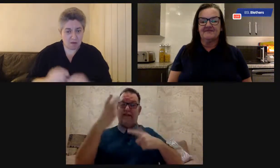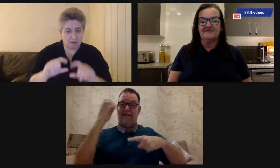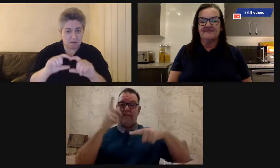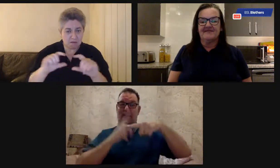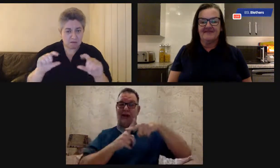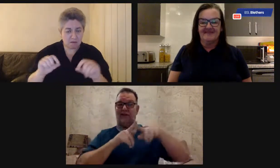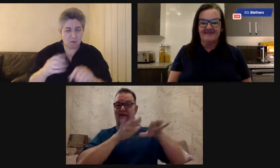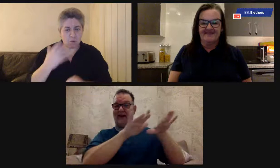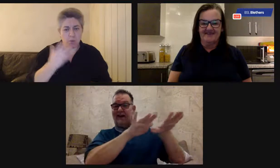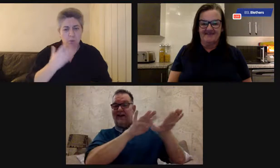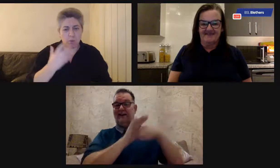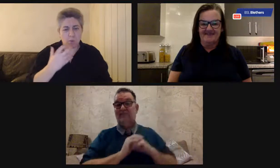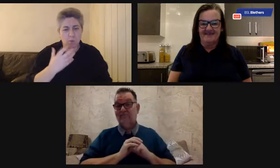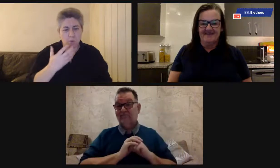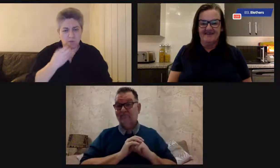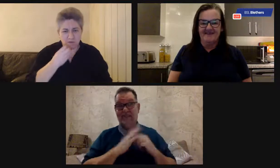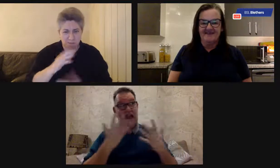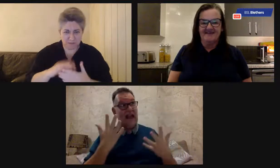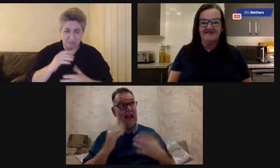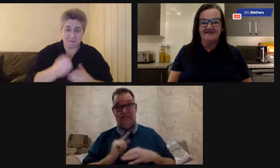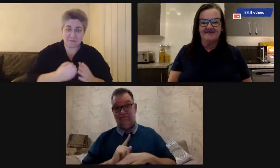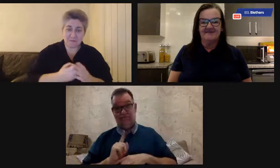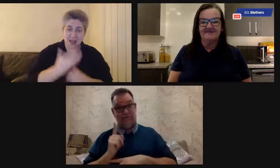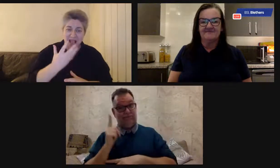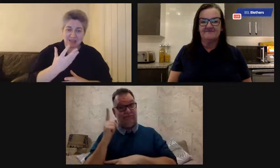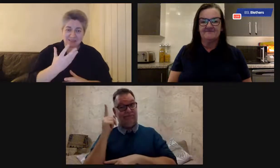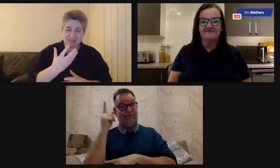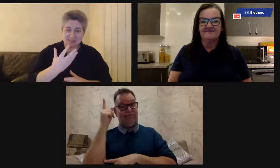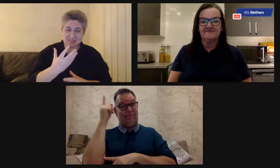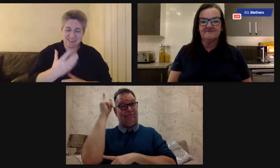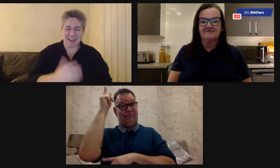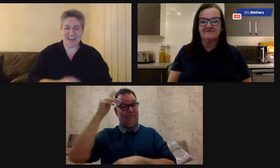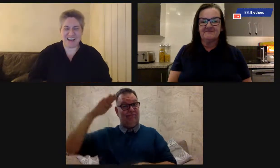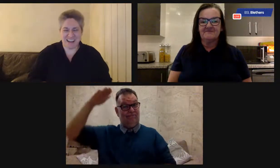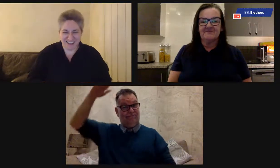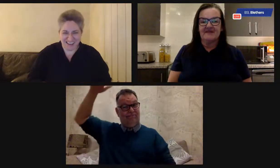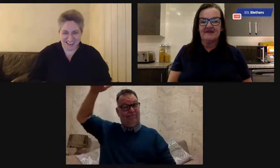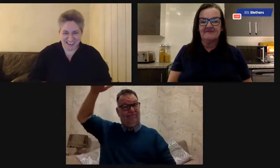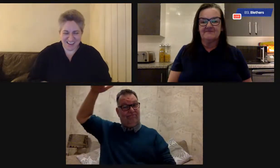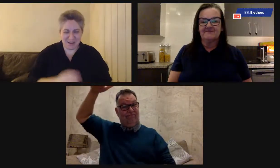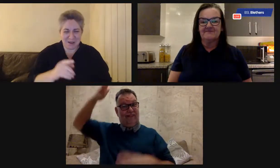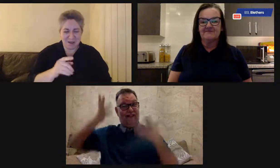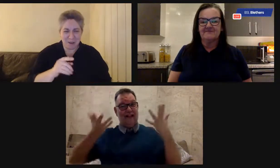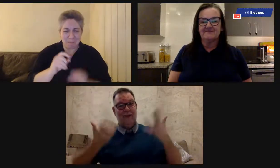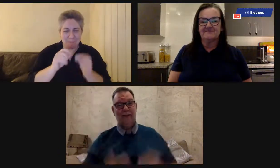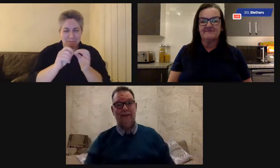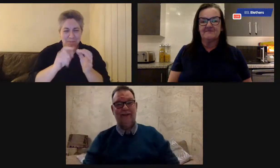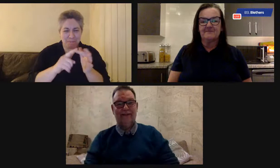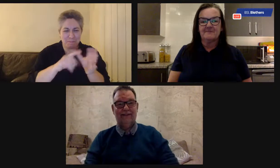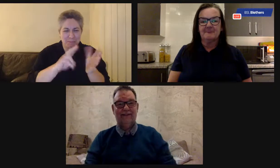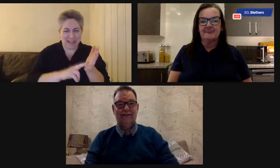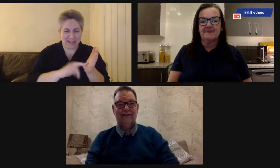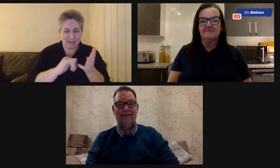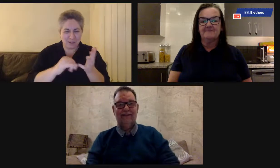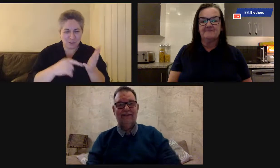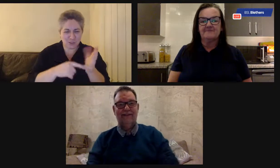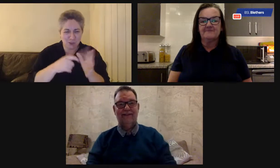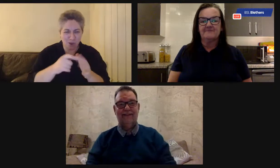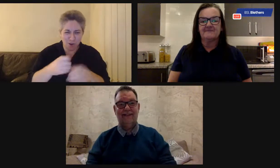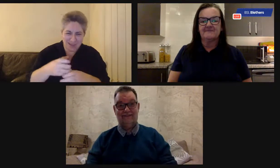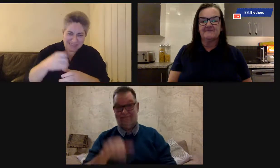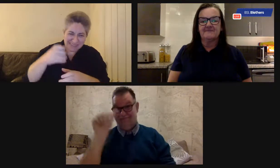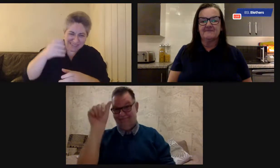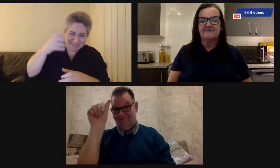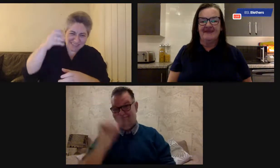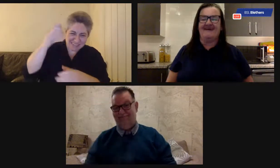and it says that deaf UK 50 plus have been here, and we planted that tree. So